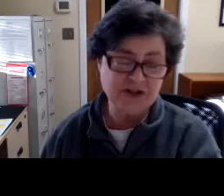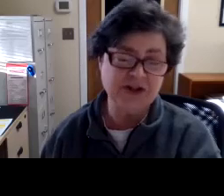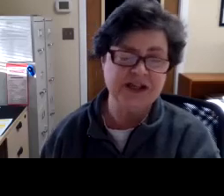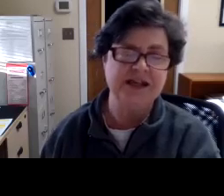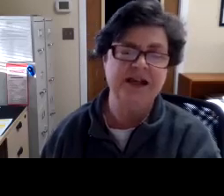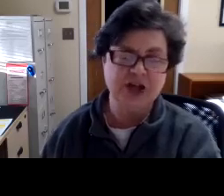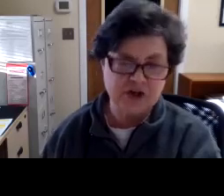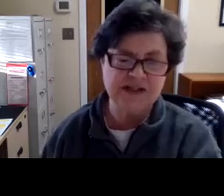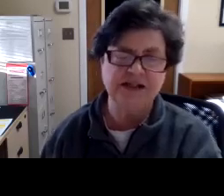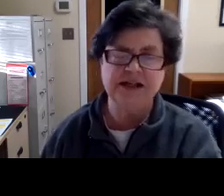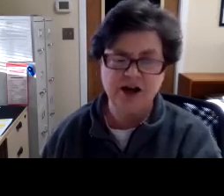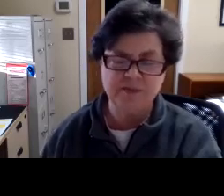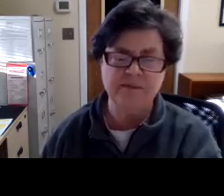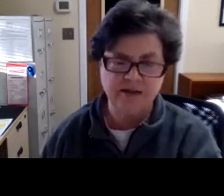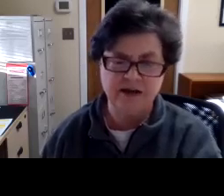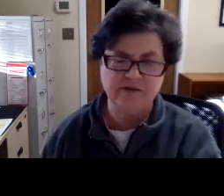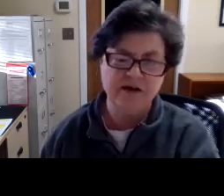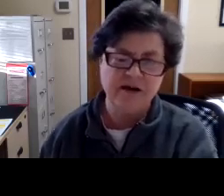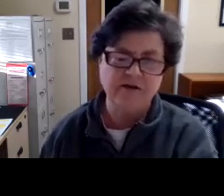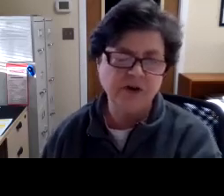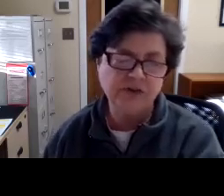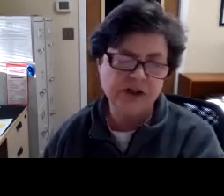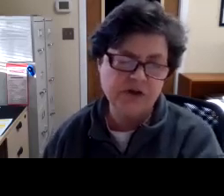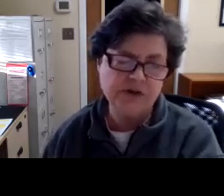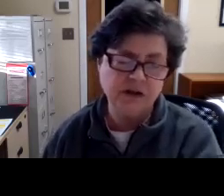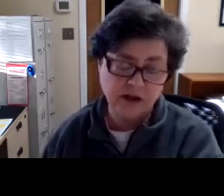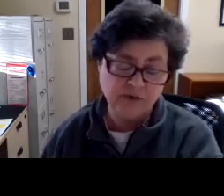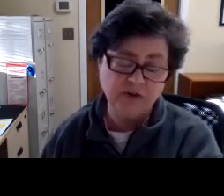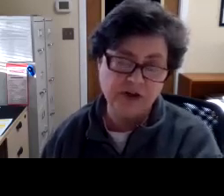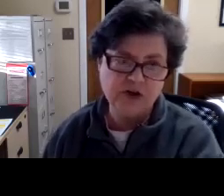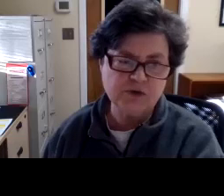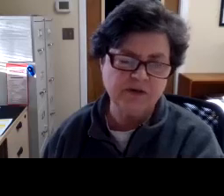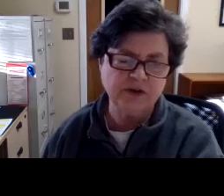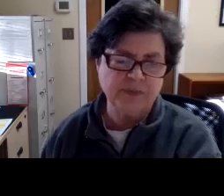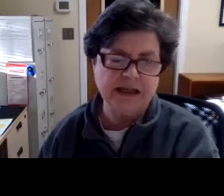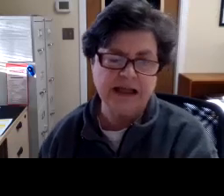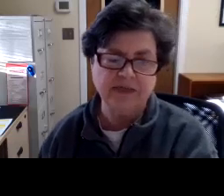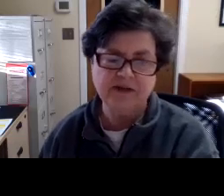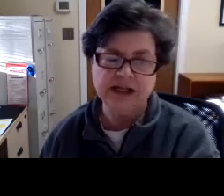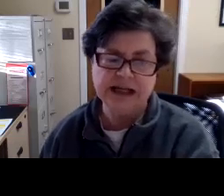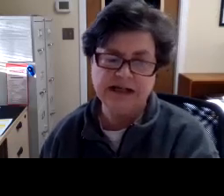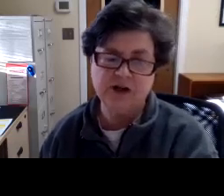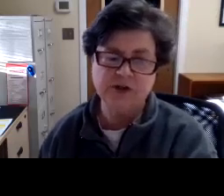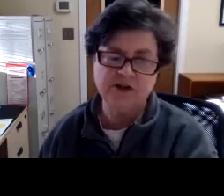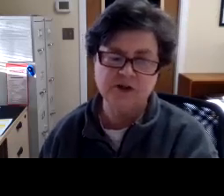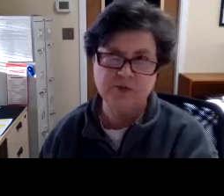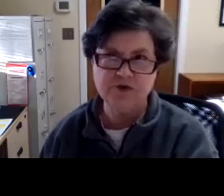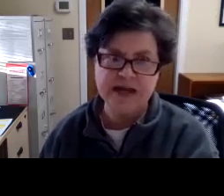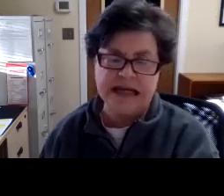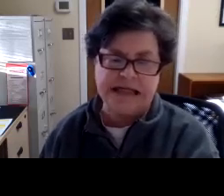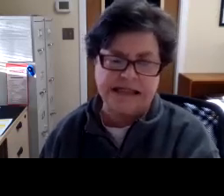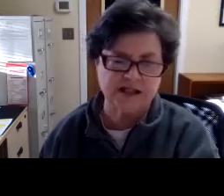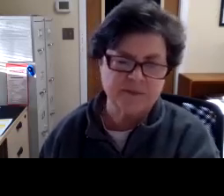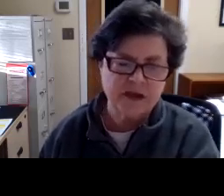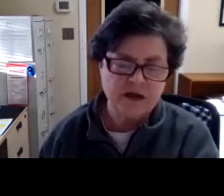was intentionally, increasingly harming my life and falsely accused me of something that thankfully I had documentation to